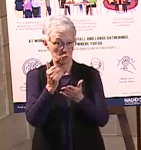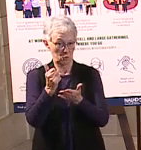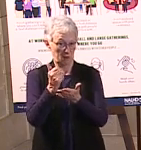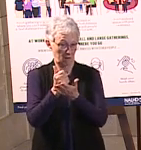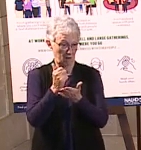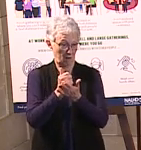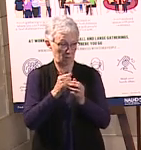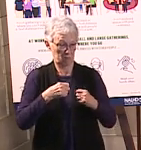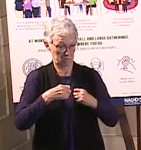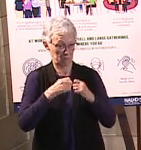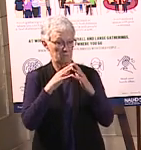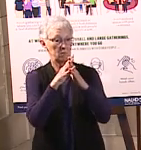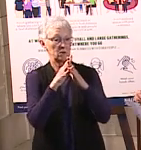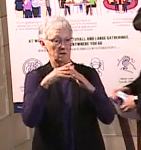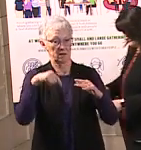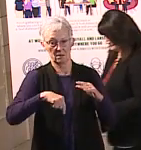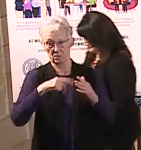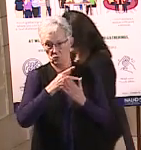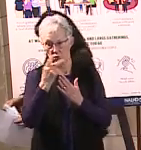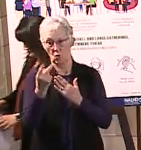Ricketts.